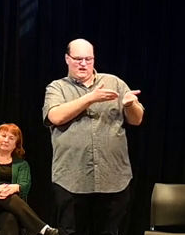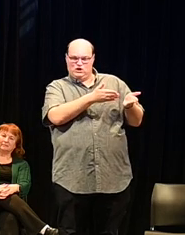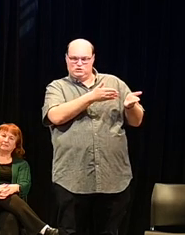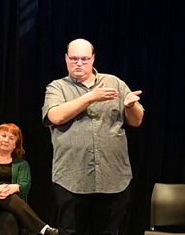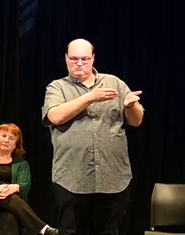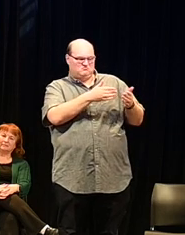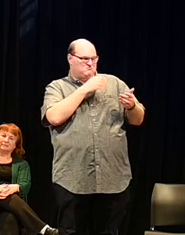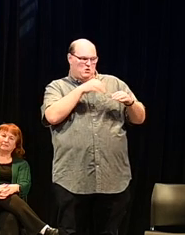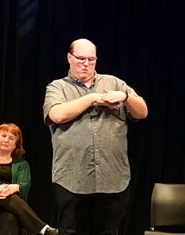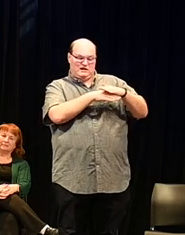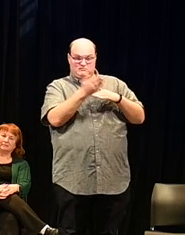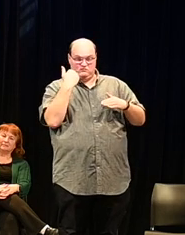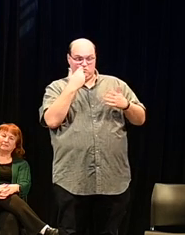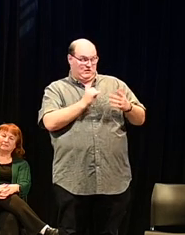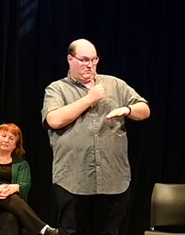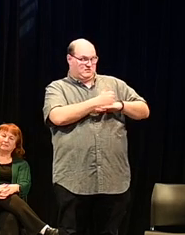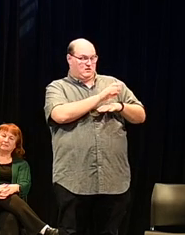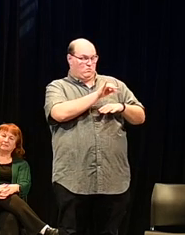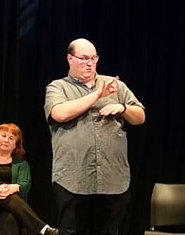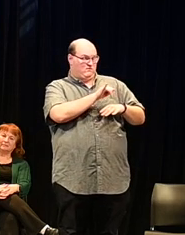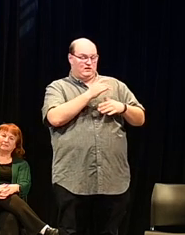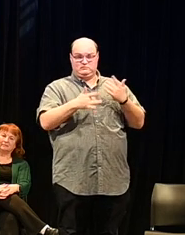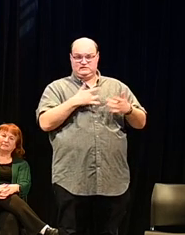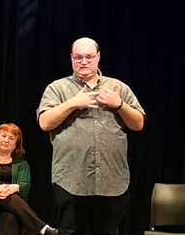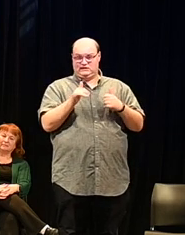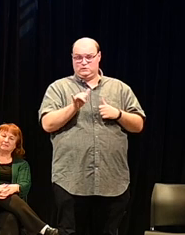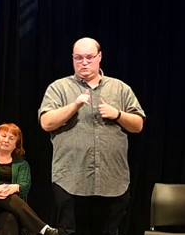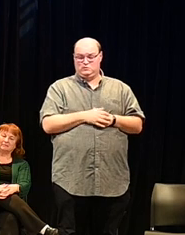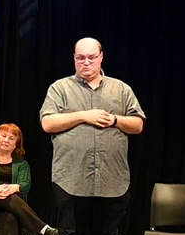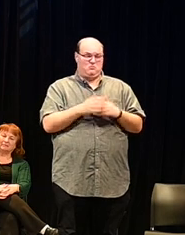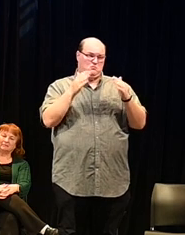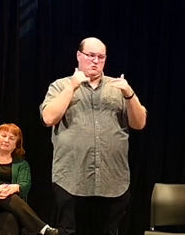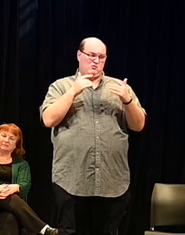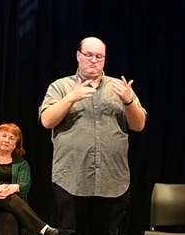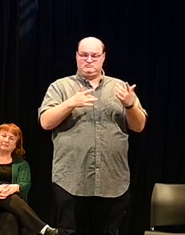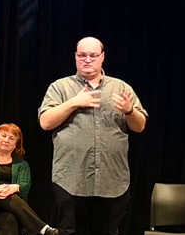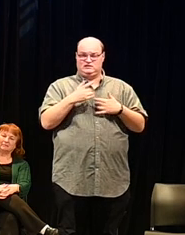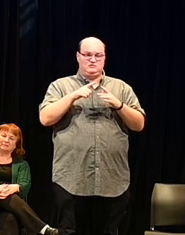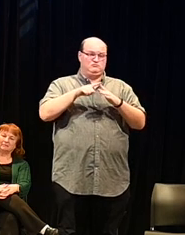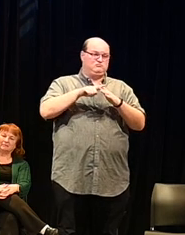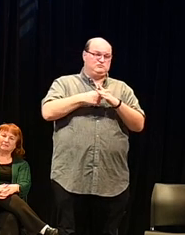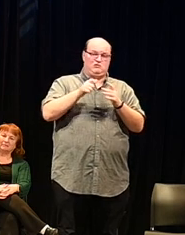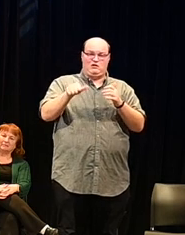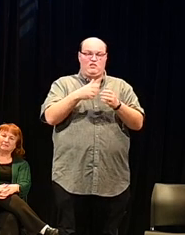Wi-Fi access before. So that was pretty exciting too. And we're hoping that this is just the start of some